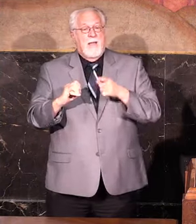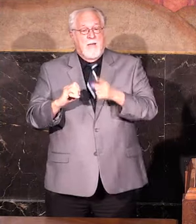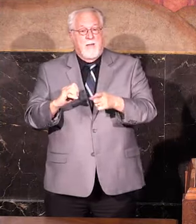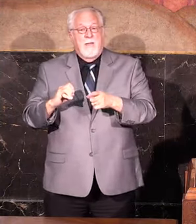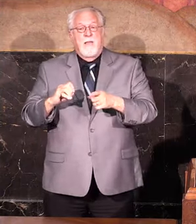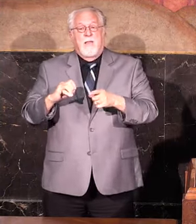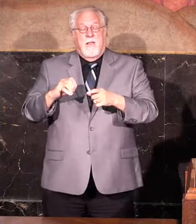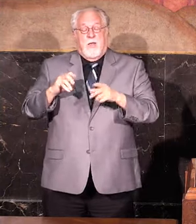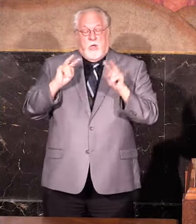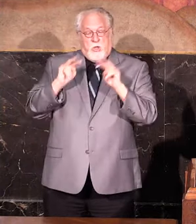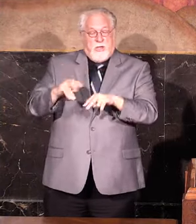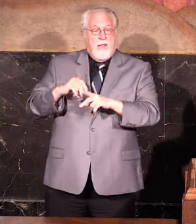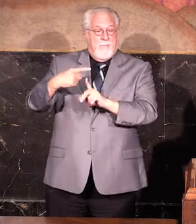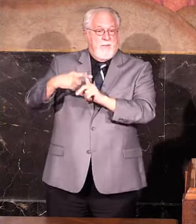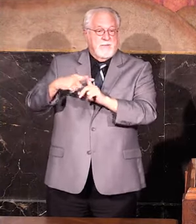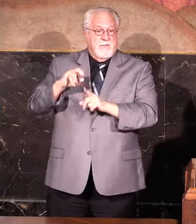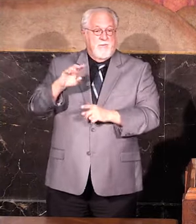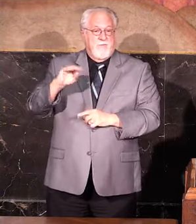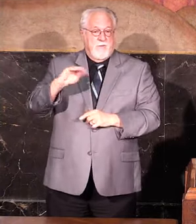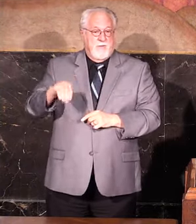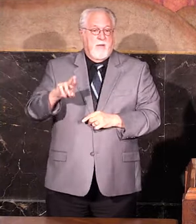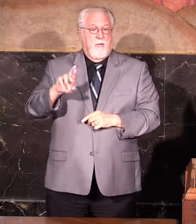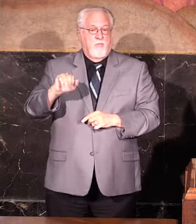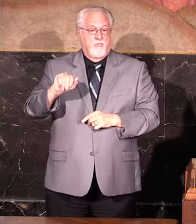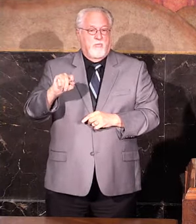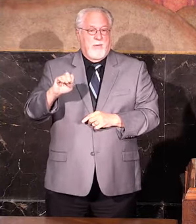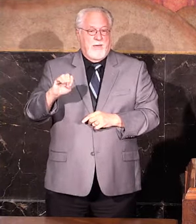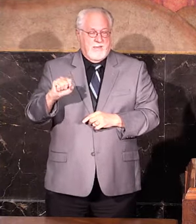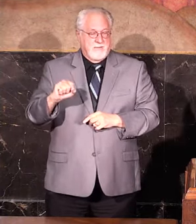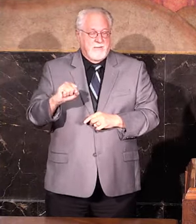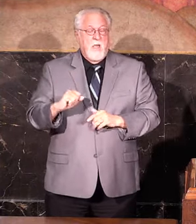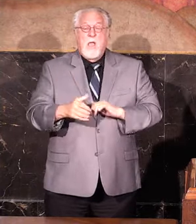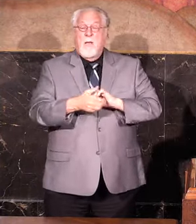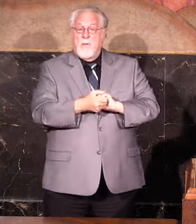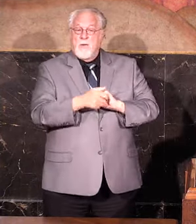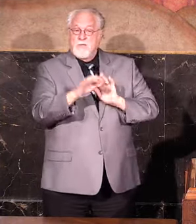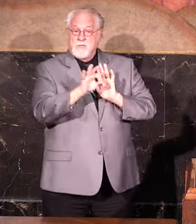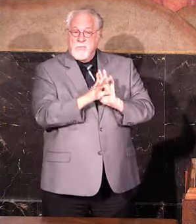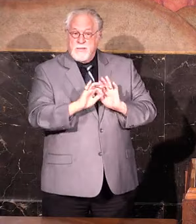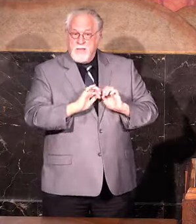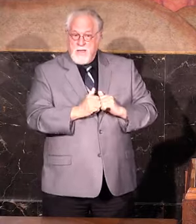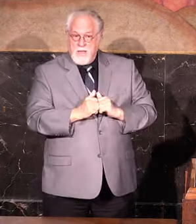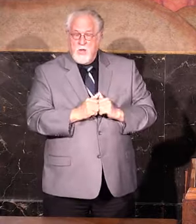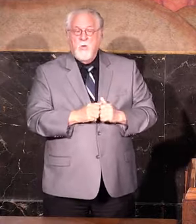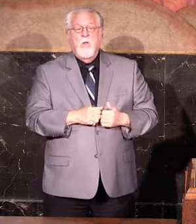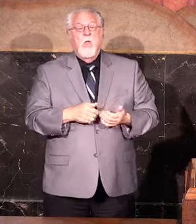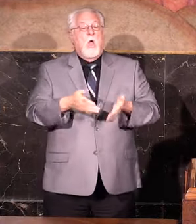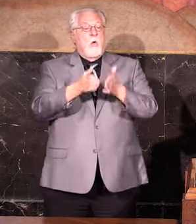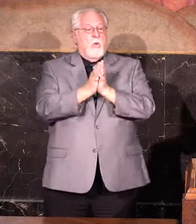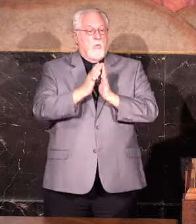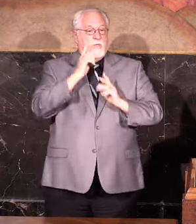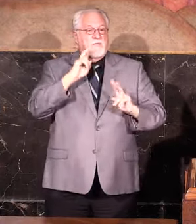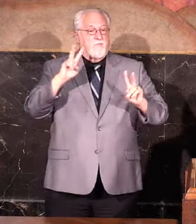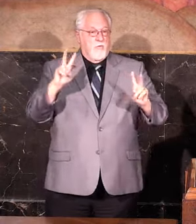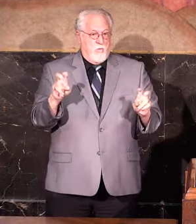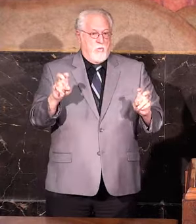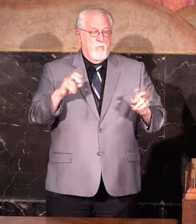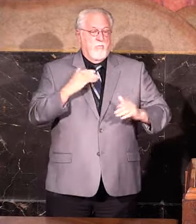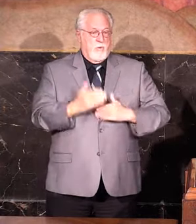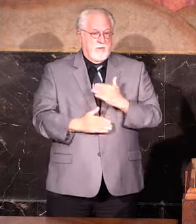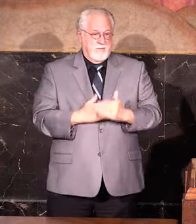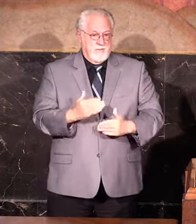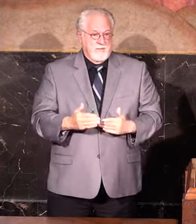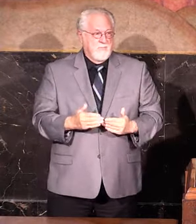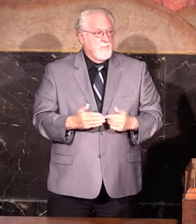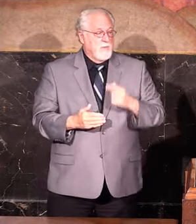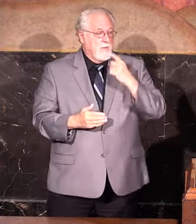positivity rates. The partners were selected through a request for quotation process. I